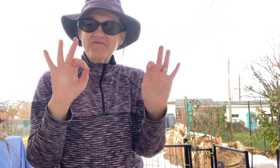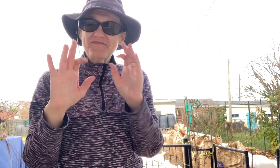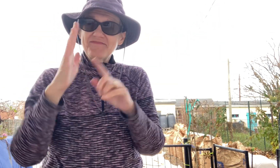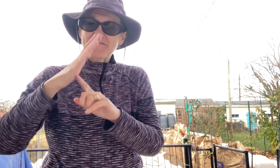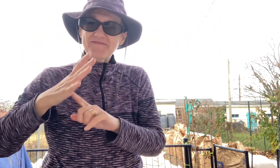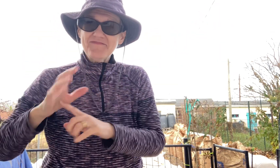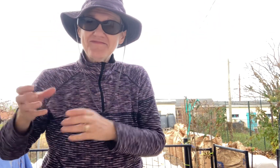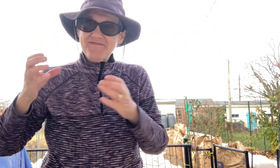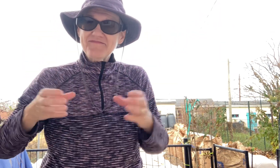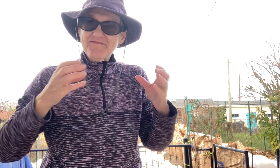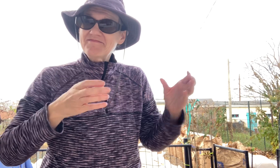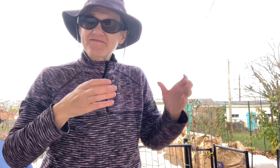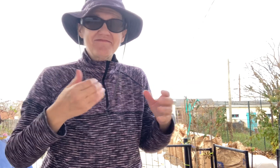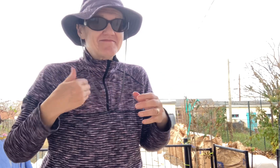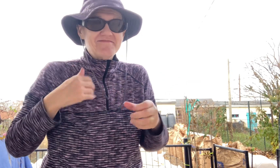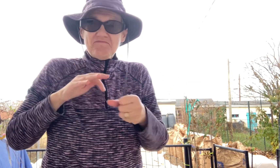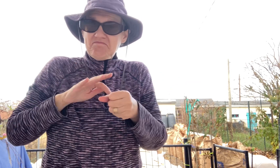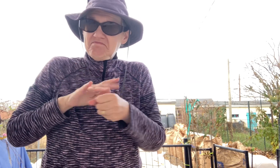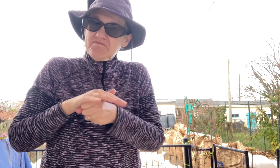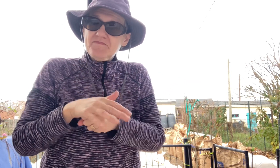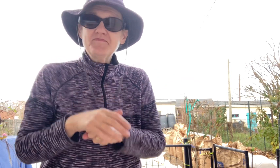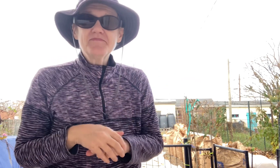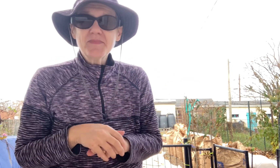all these free bags of leaves.